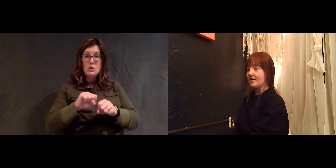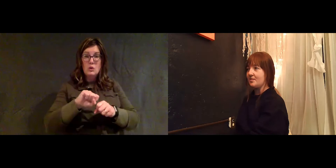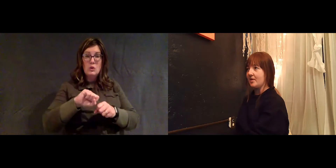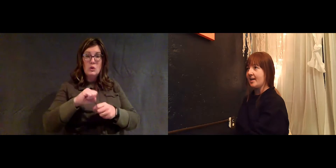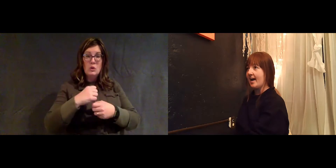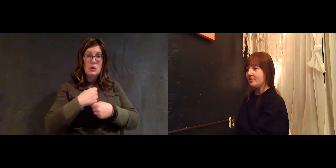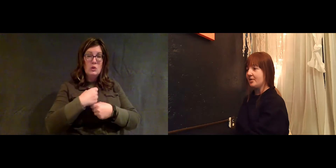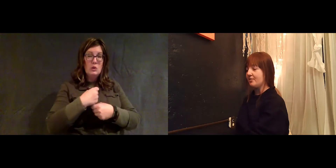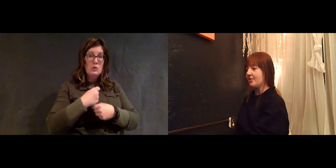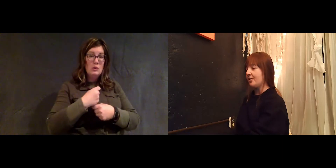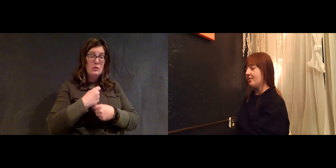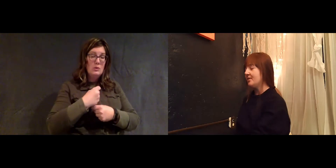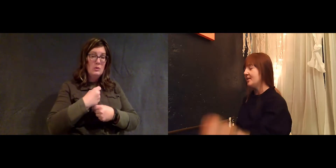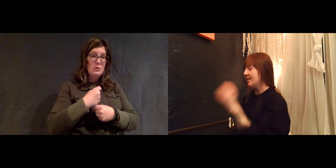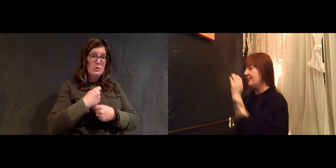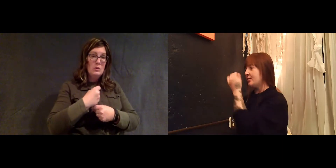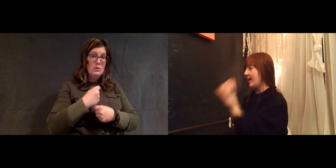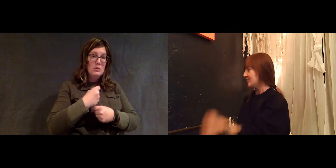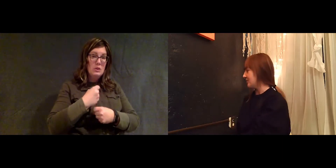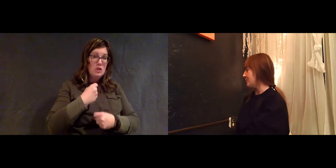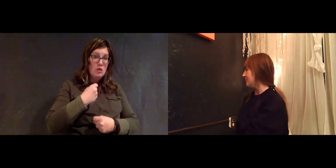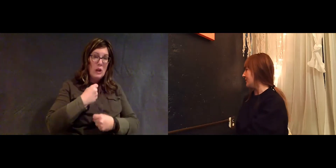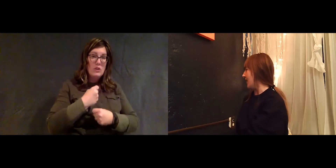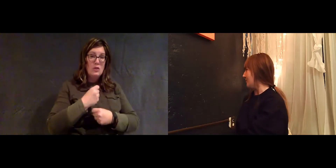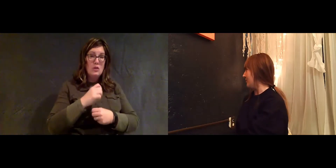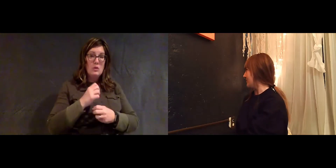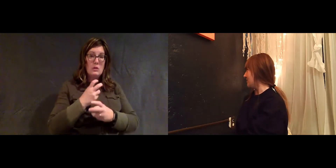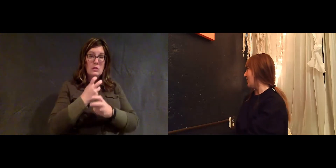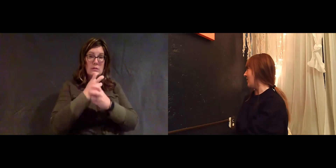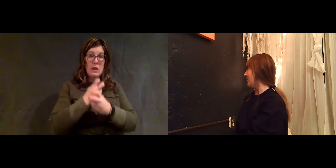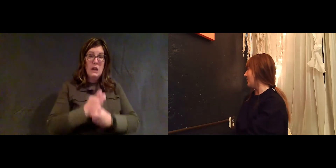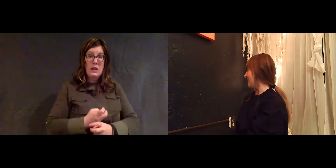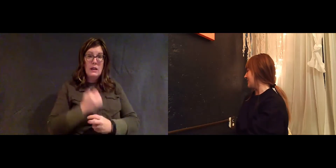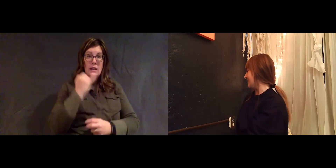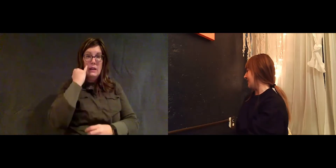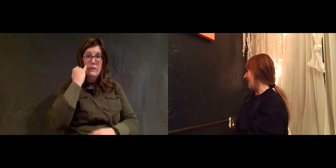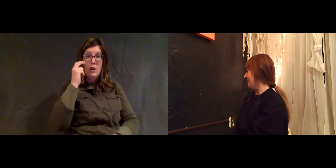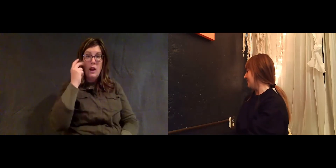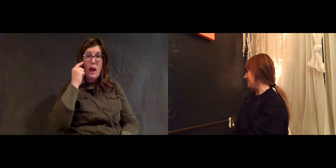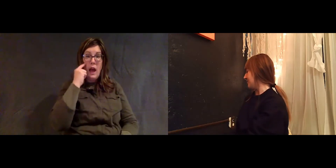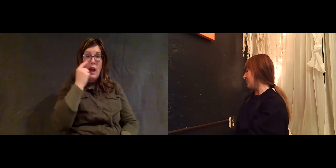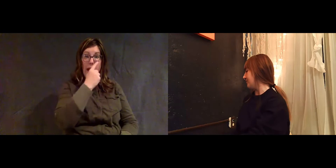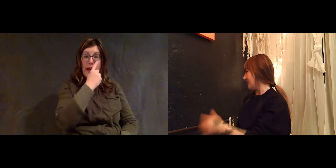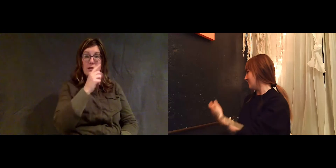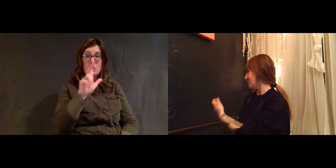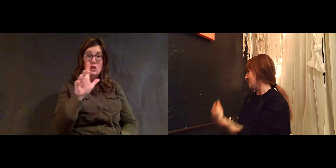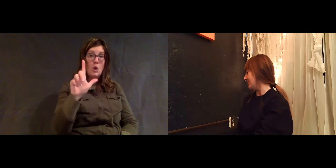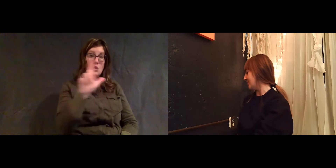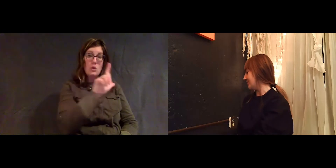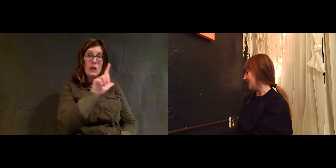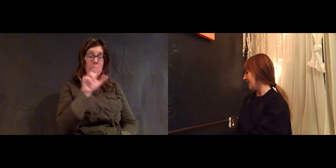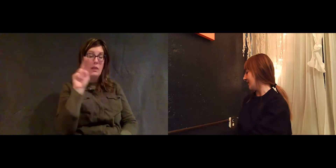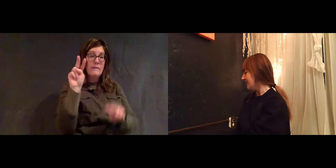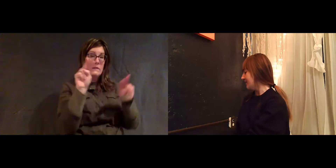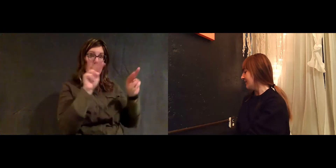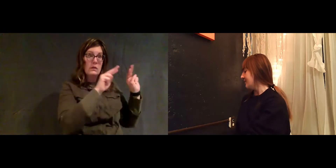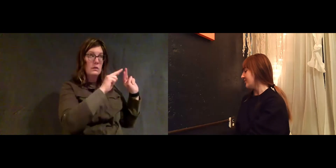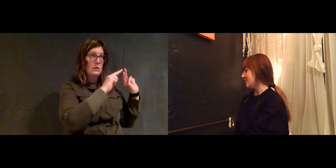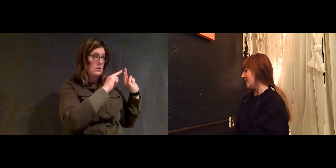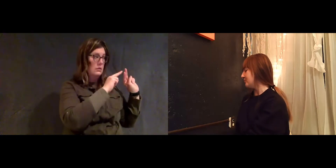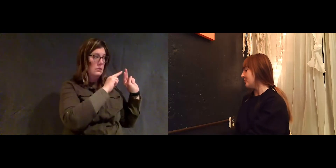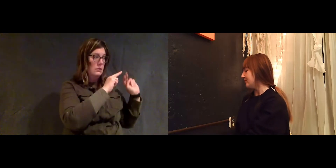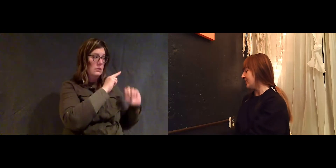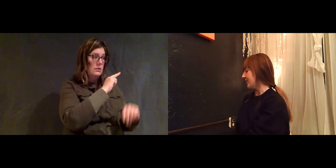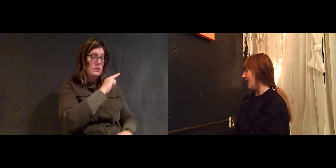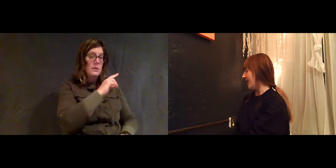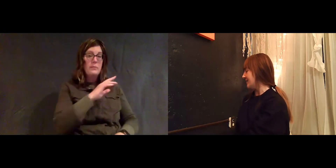weird anatomy for you. If you actually move your eyeballs all the way to the left or over that shoulder you're looking, just